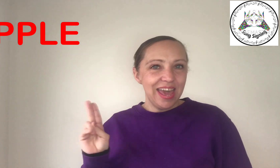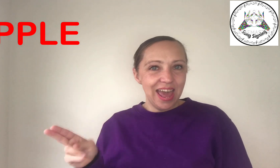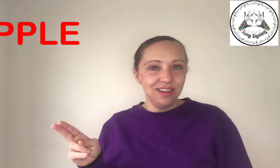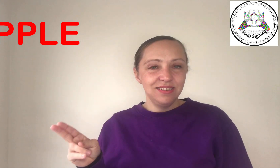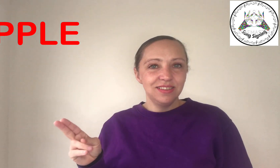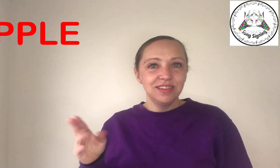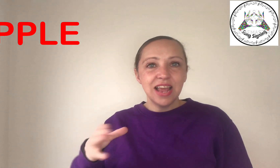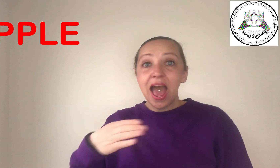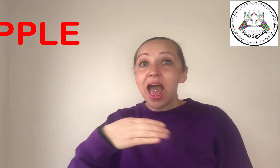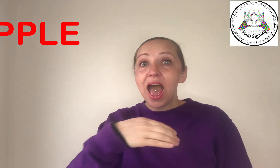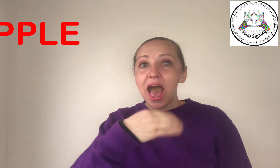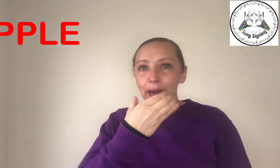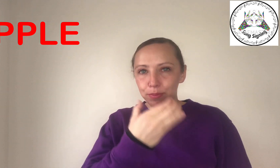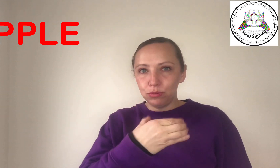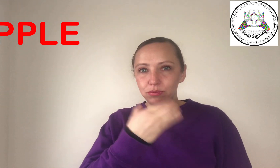Again, apple.